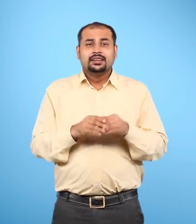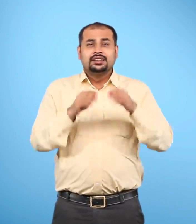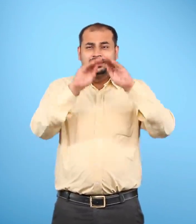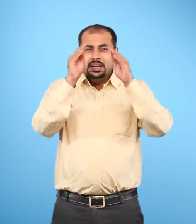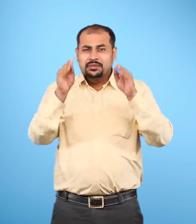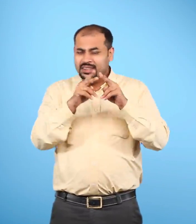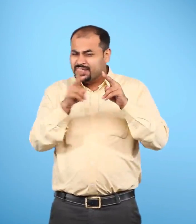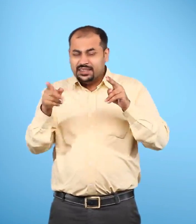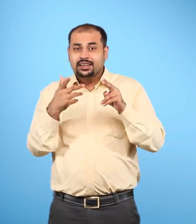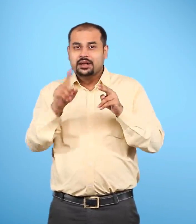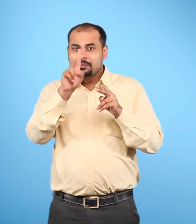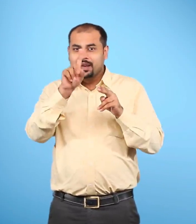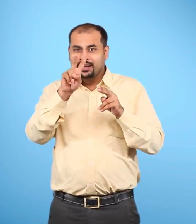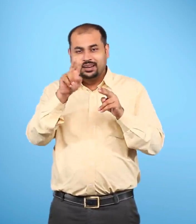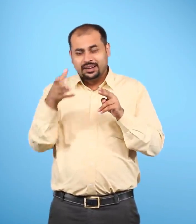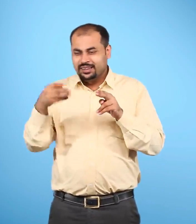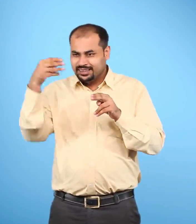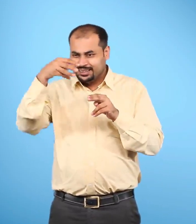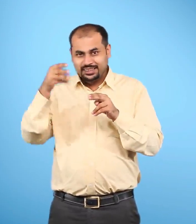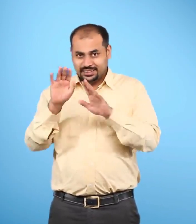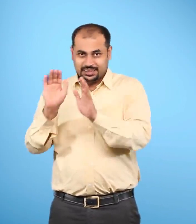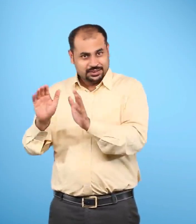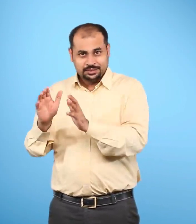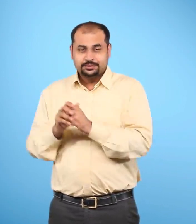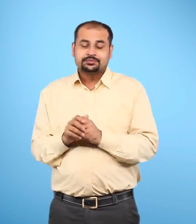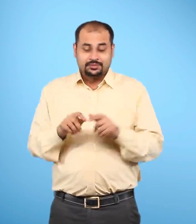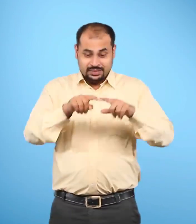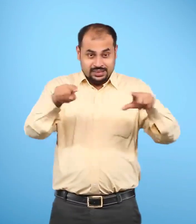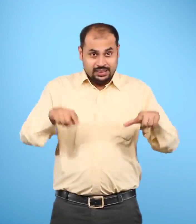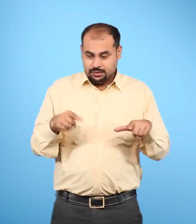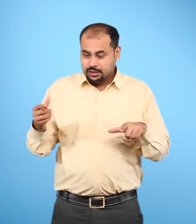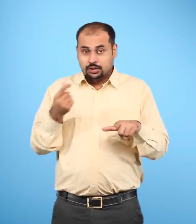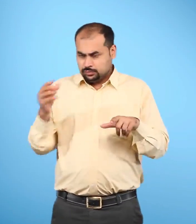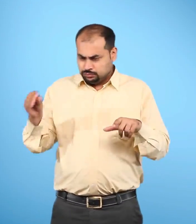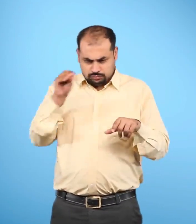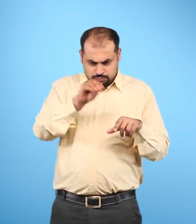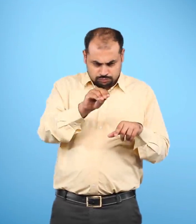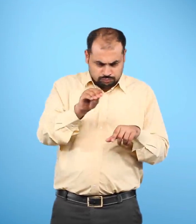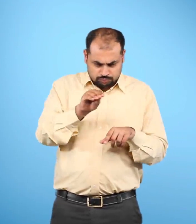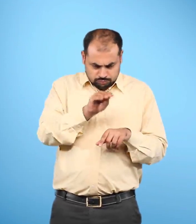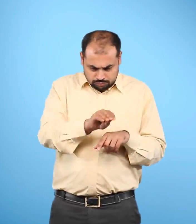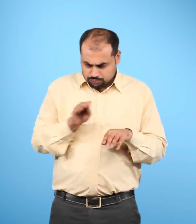with one set of 12 shapes. Below this we see a chess board